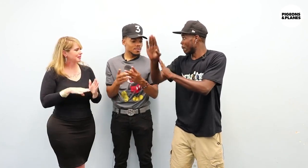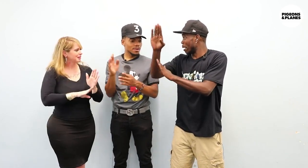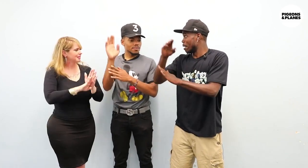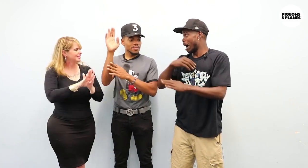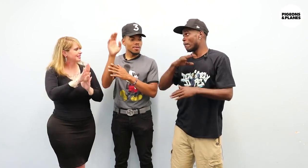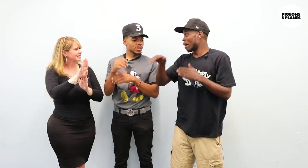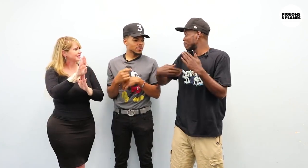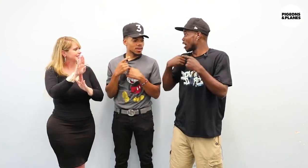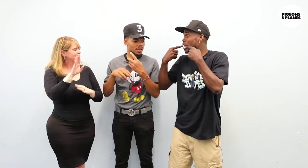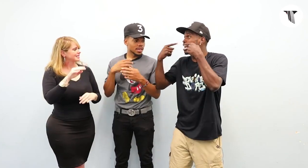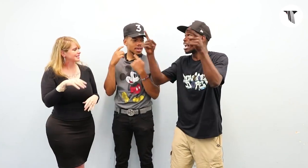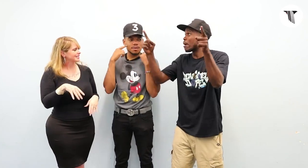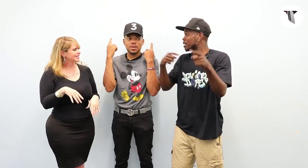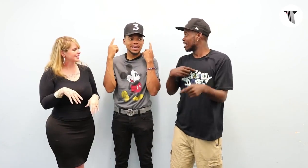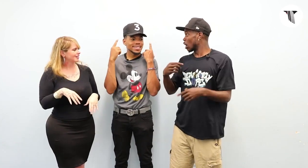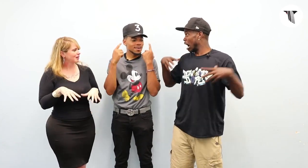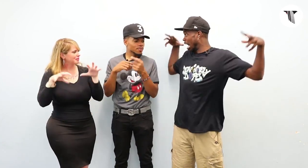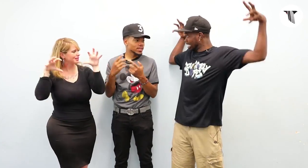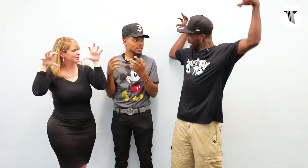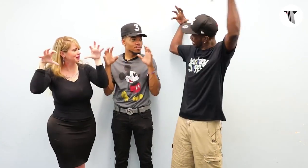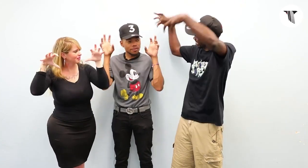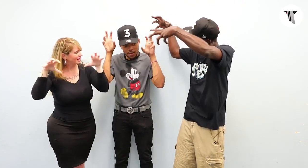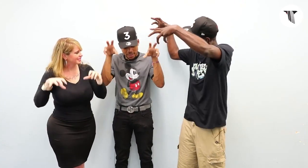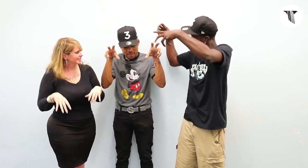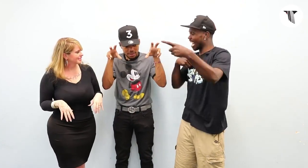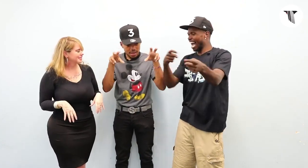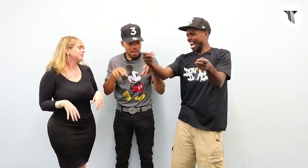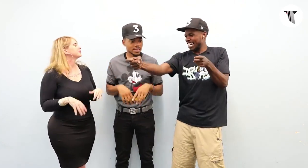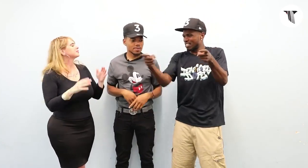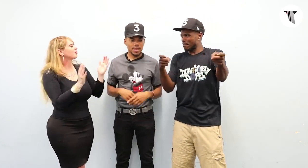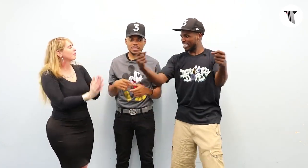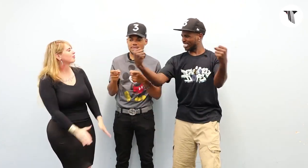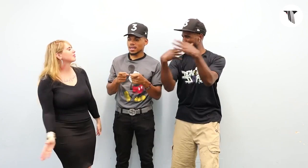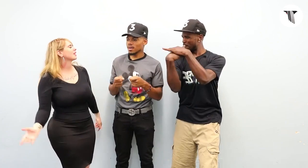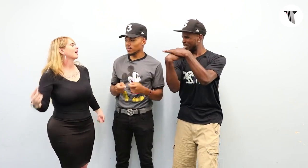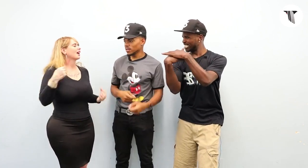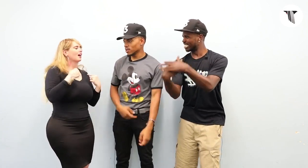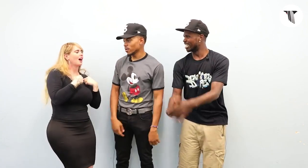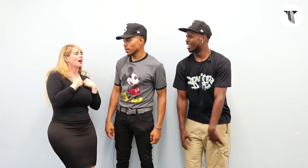up. I must be all I can be. Call me Mr. Mufasa. I had to master stampedes. Okay. I